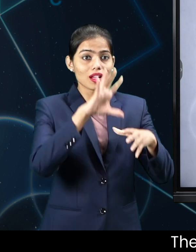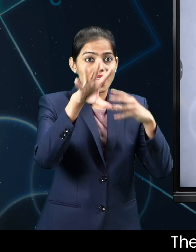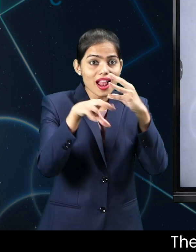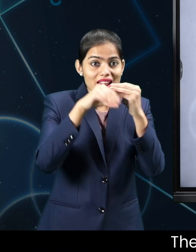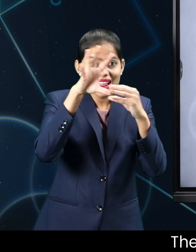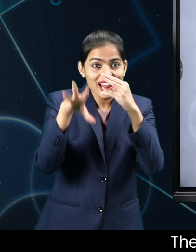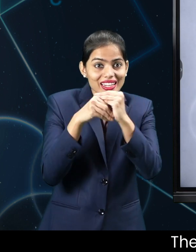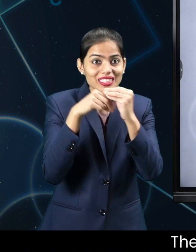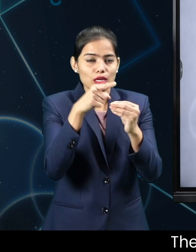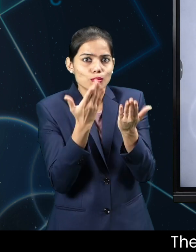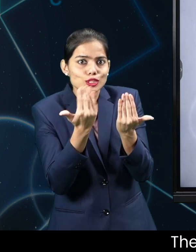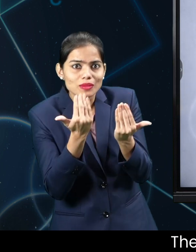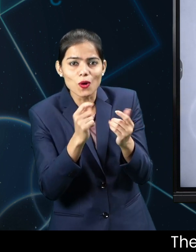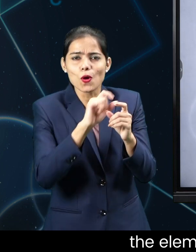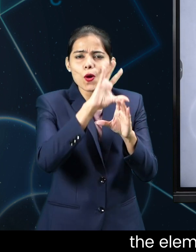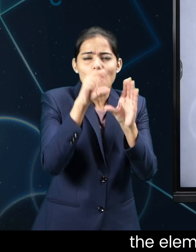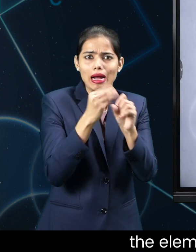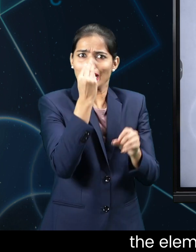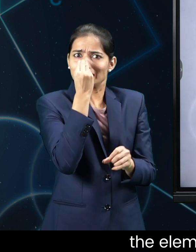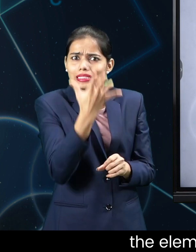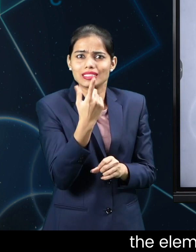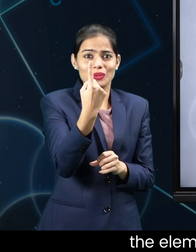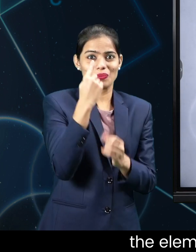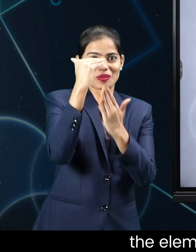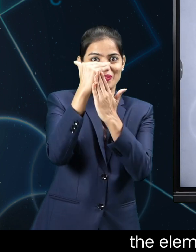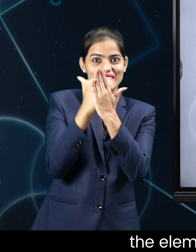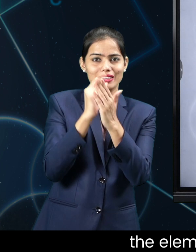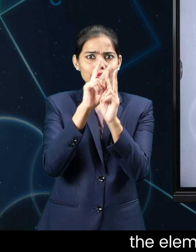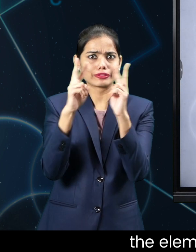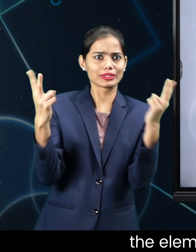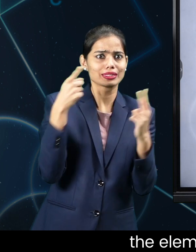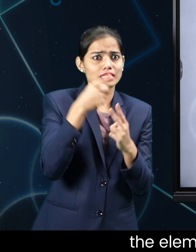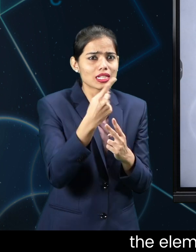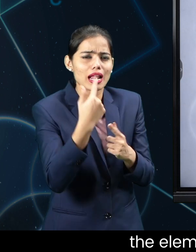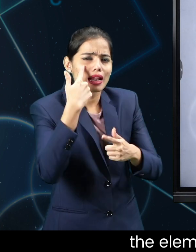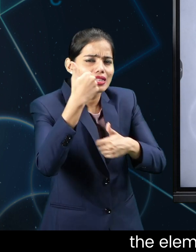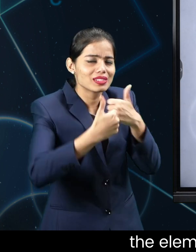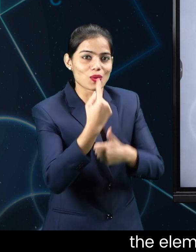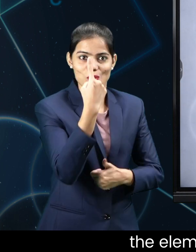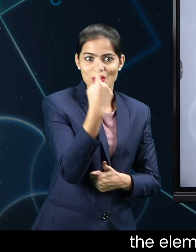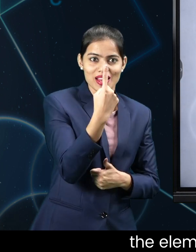The sum of the probabilities of all the elementary events of an experiment is 1.